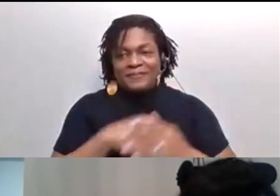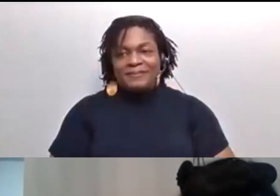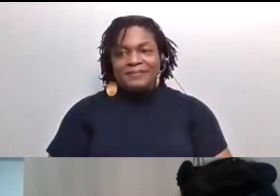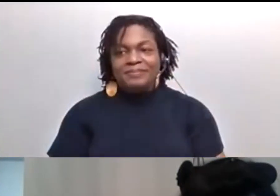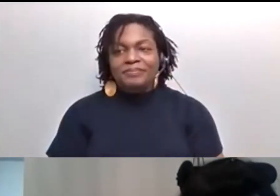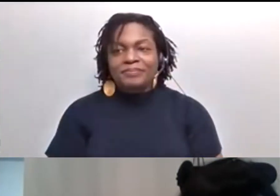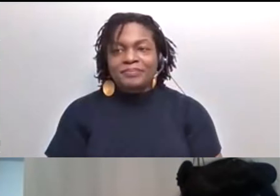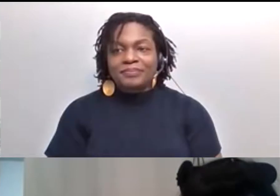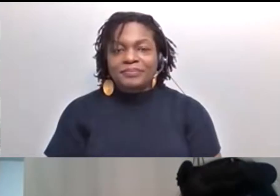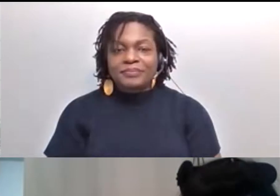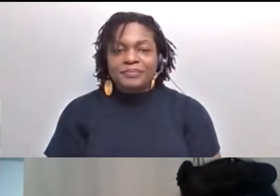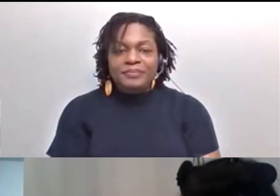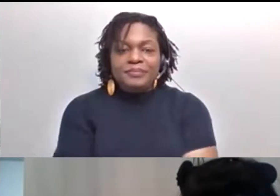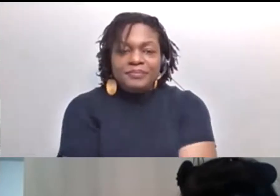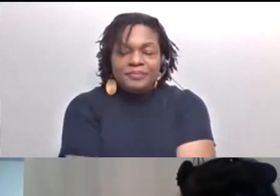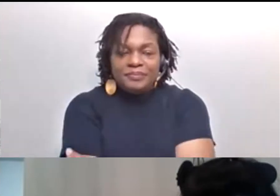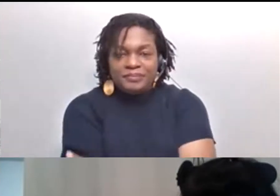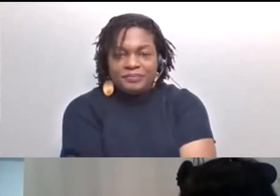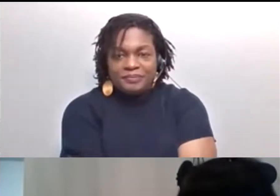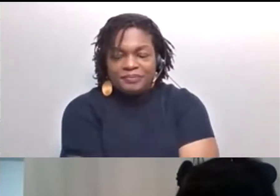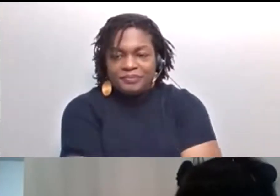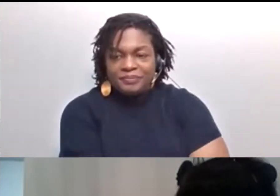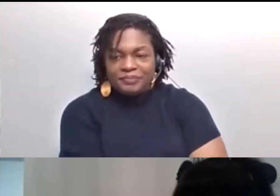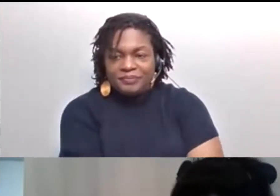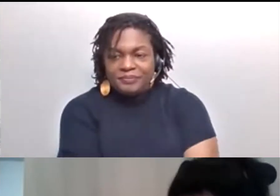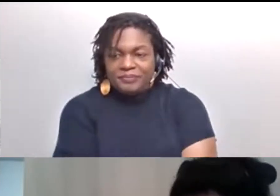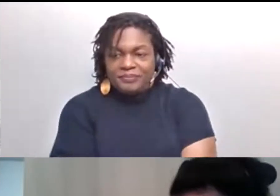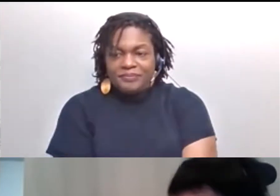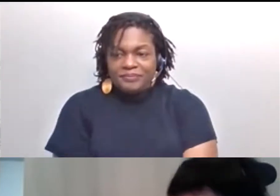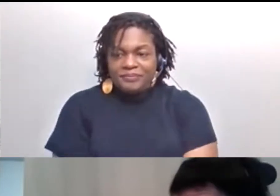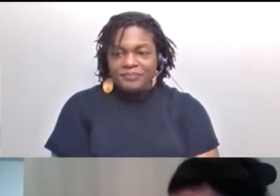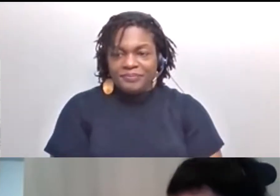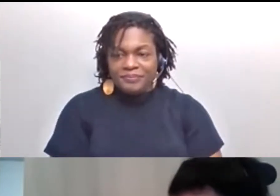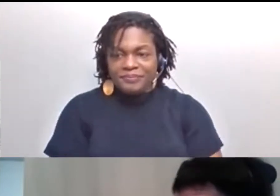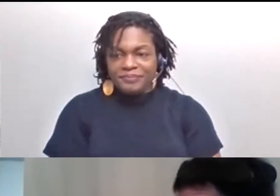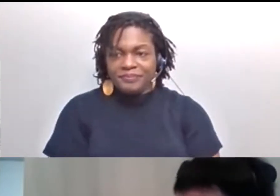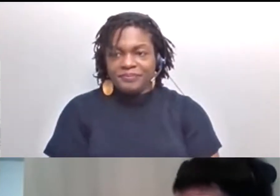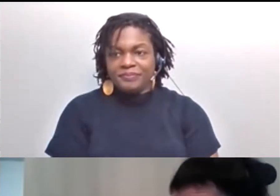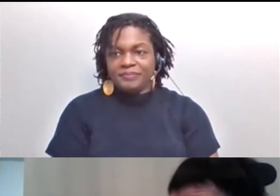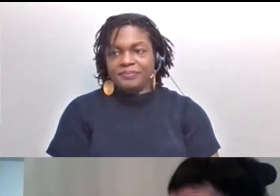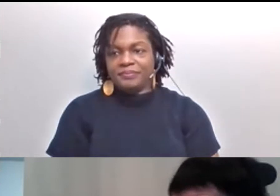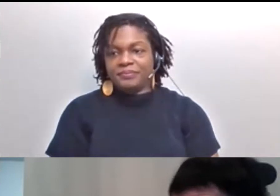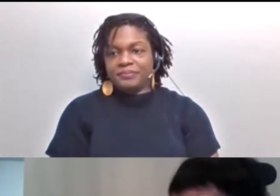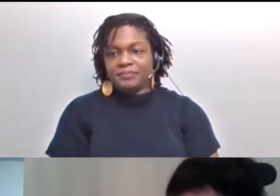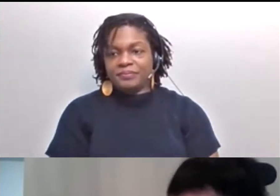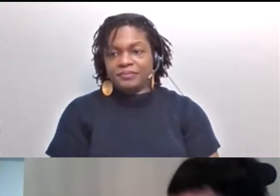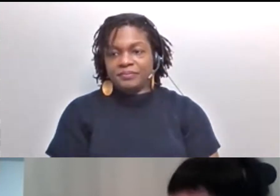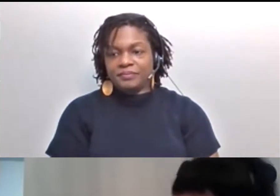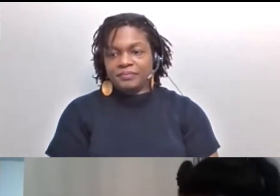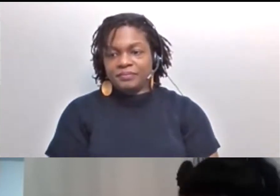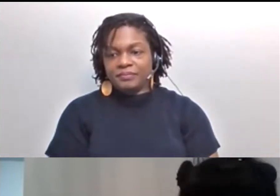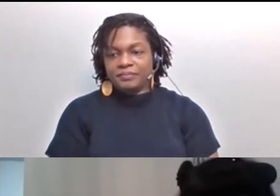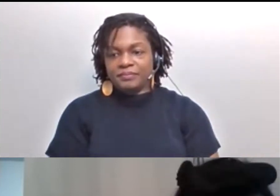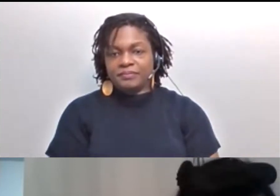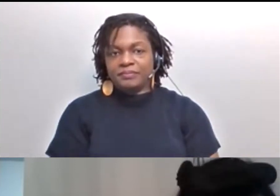I mean, could it just be parity? I would say parity of reimbursement